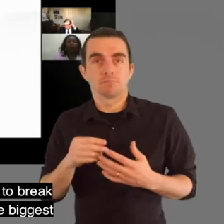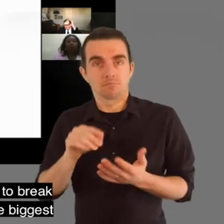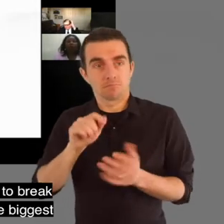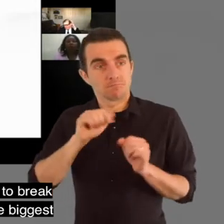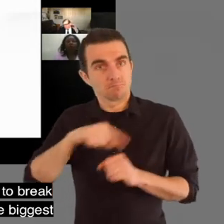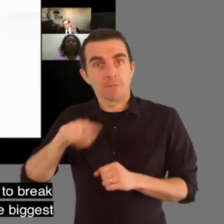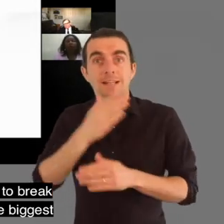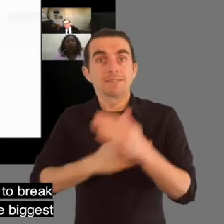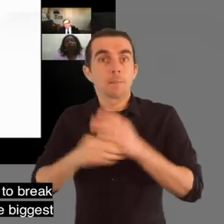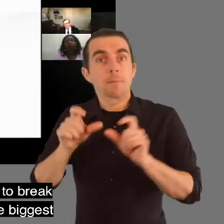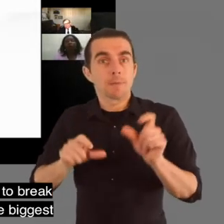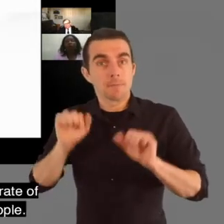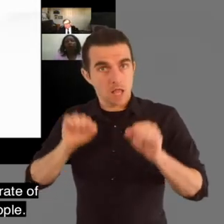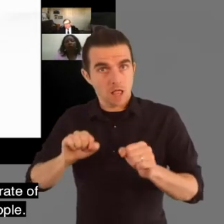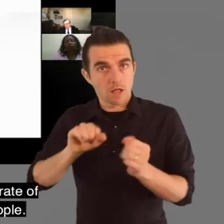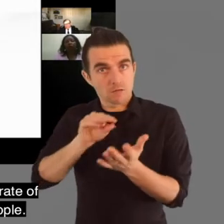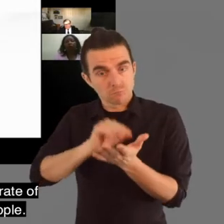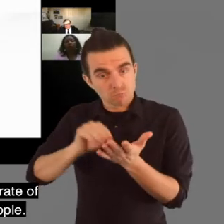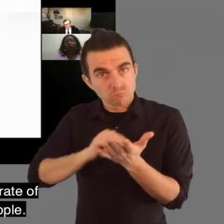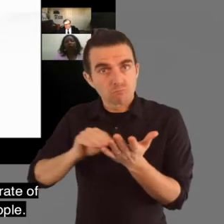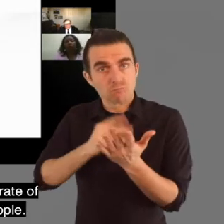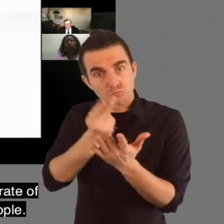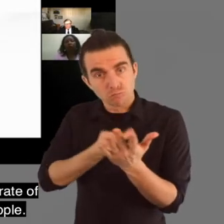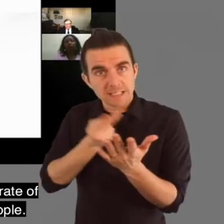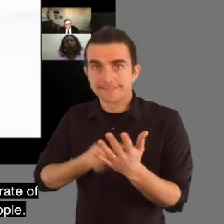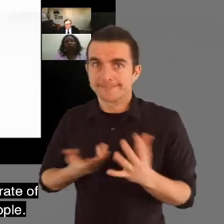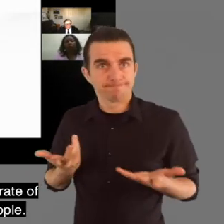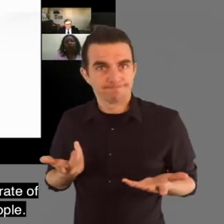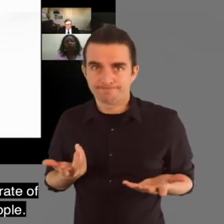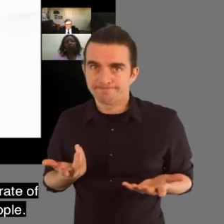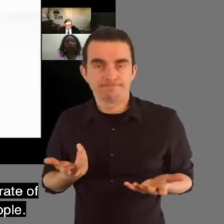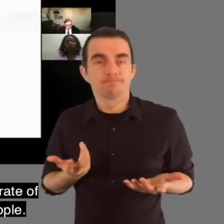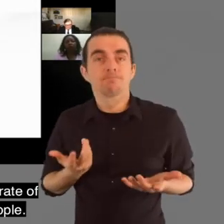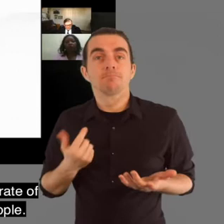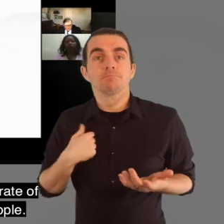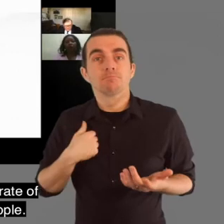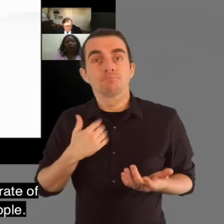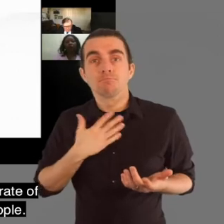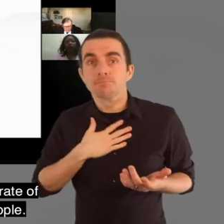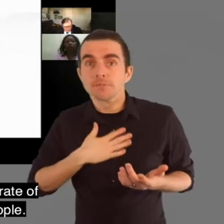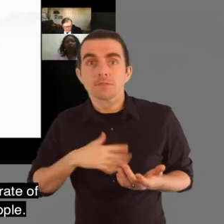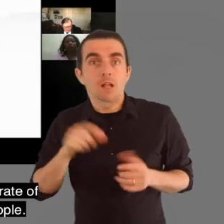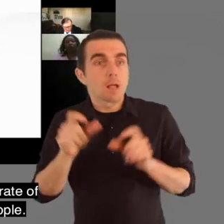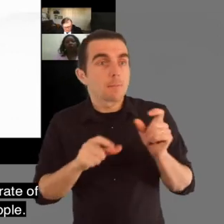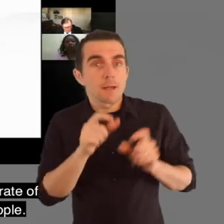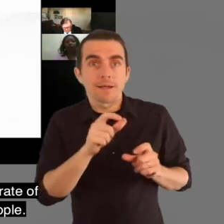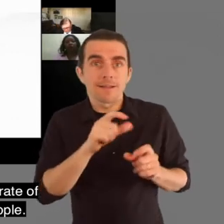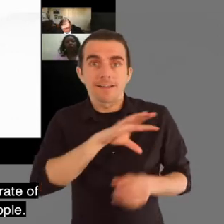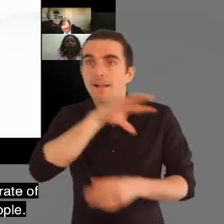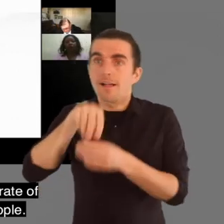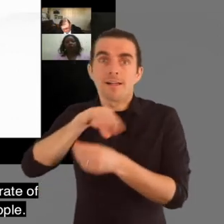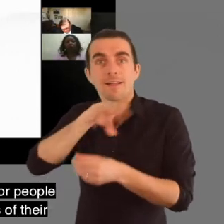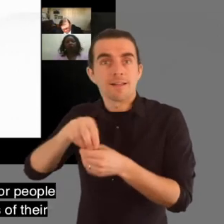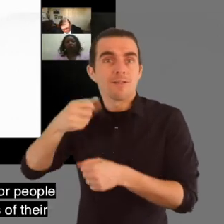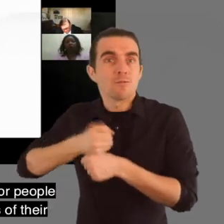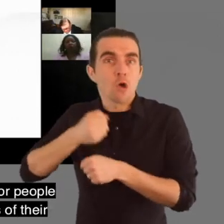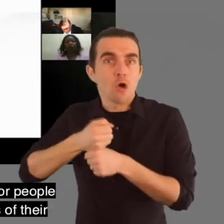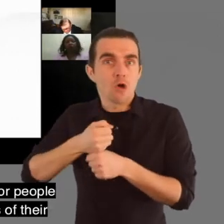ceiling. Number one, the biggest problem is that huge rate of illiteracy among disabled people.